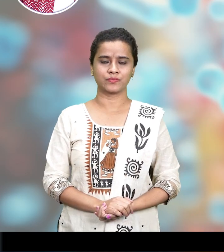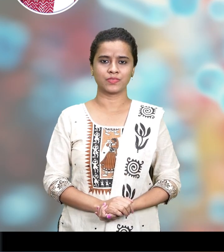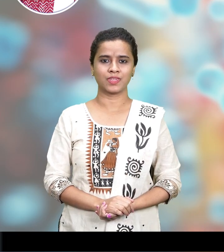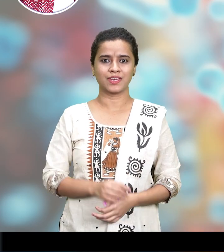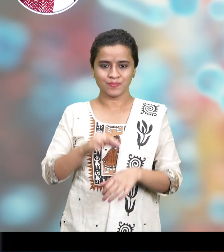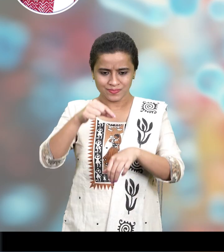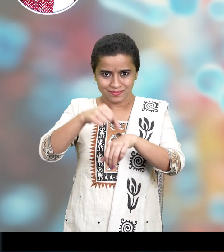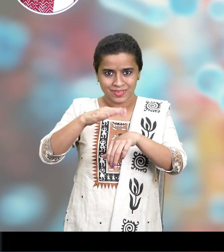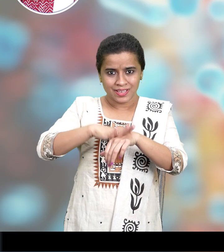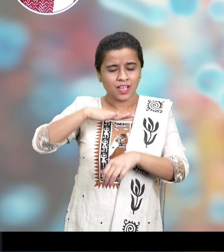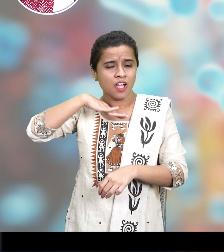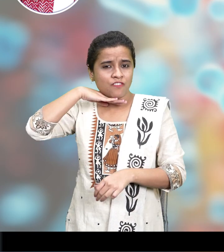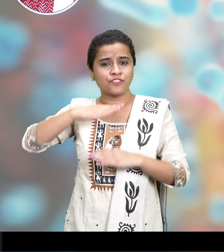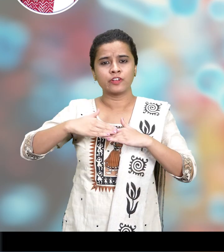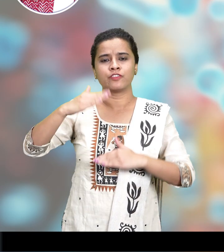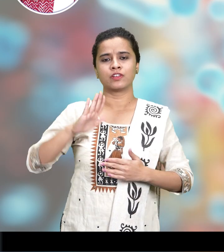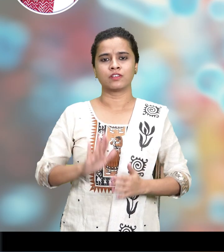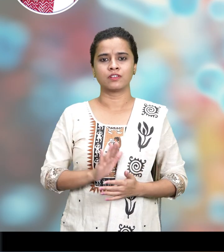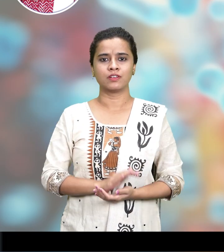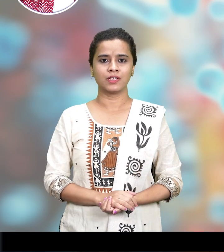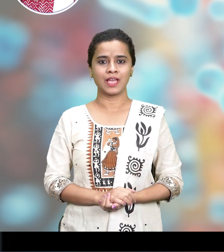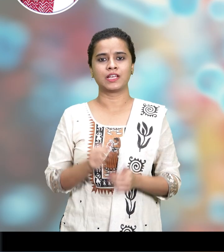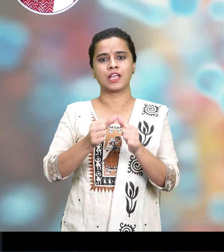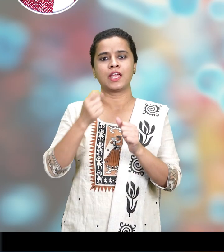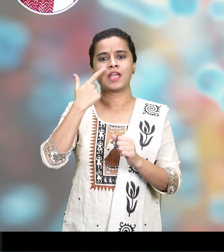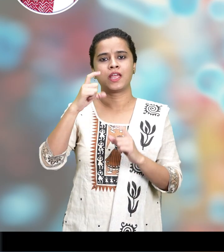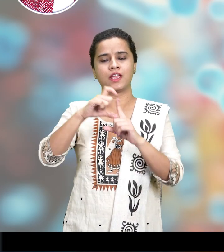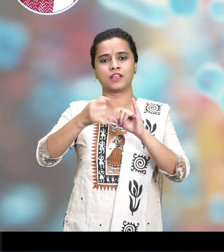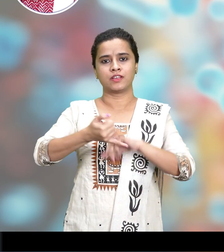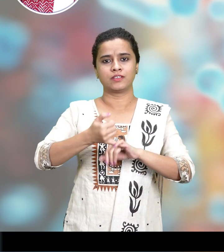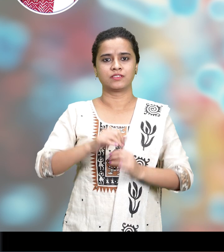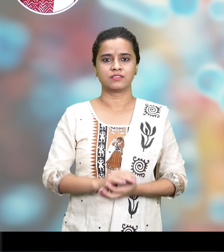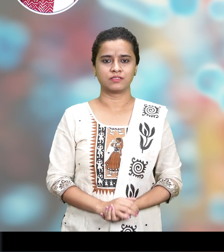dengue fever, and AIDS.